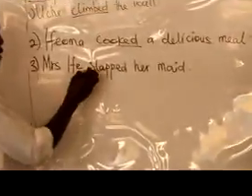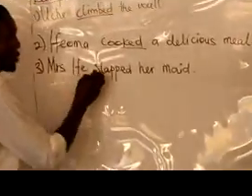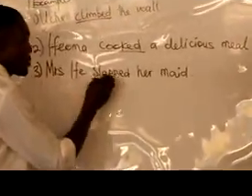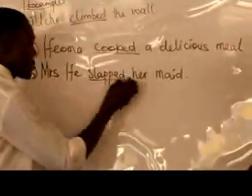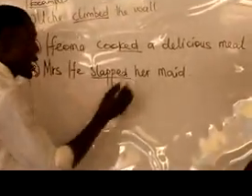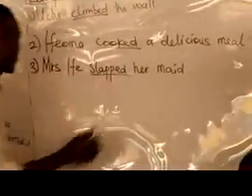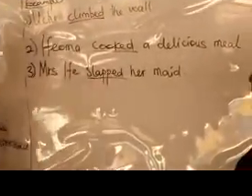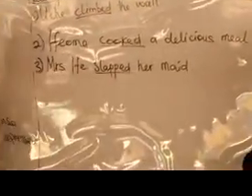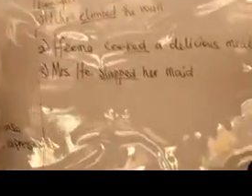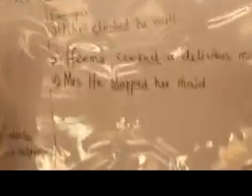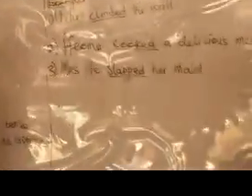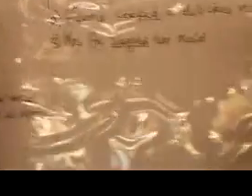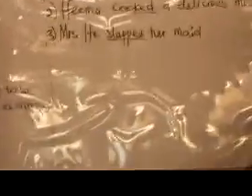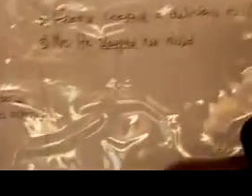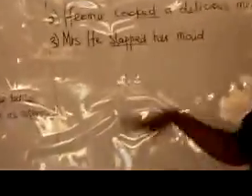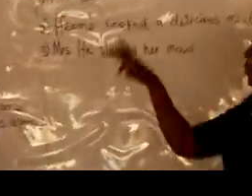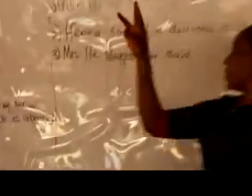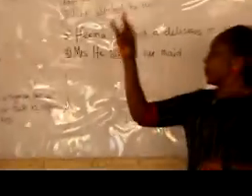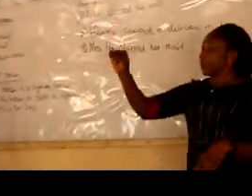and we have slapped.